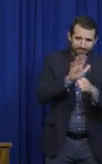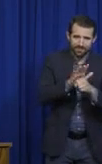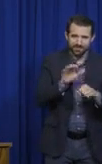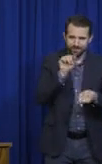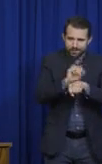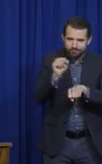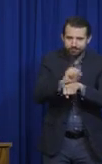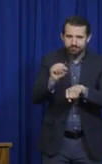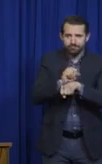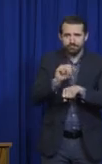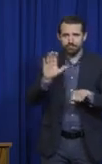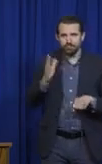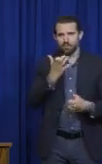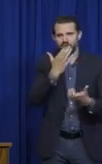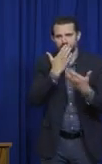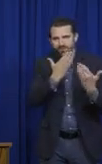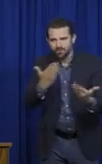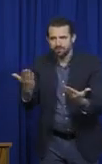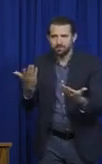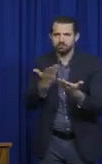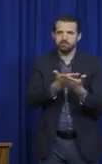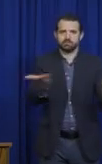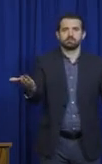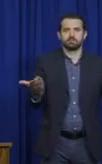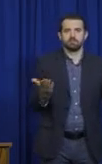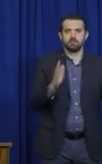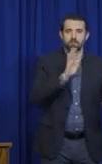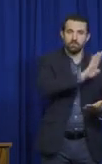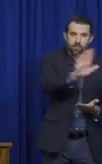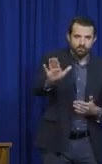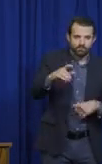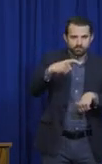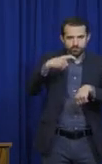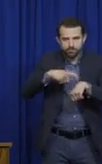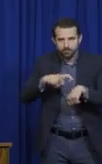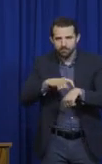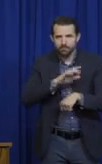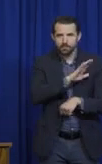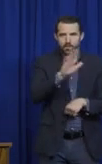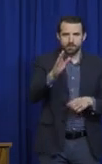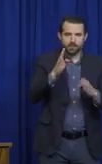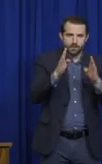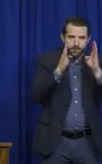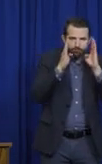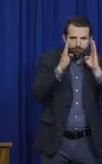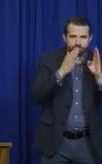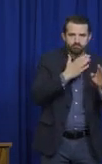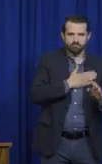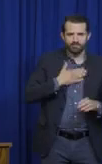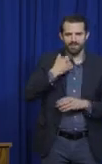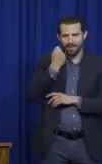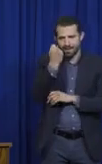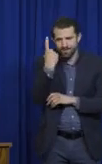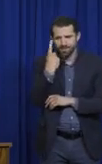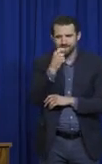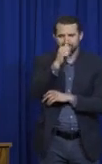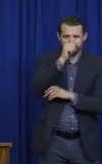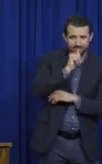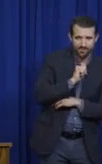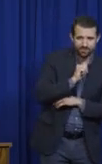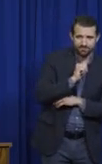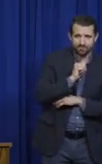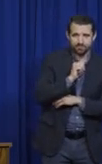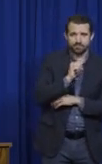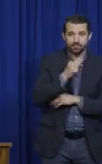you for your time and your attention today and for your understanding as the department has worked